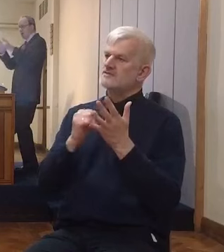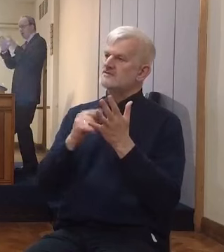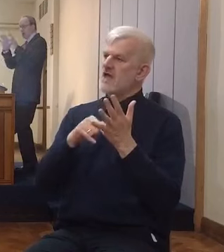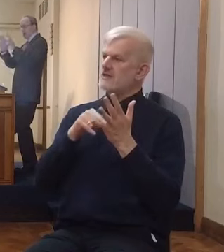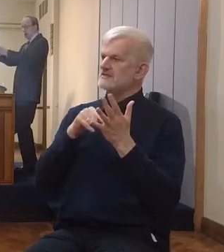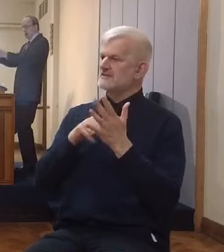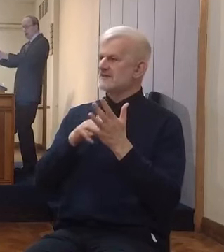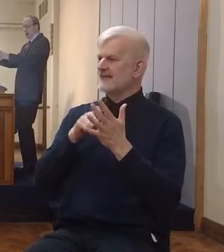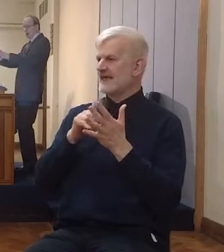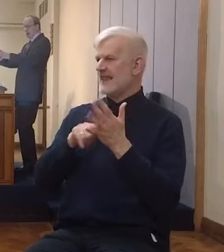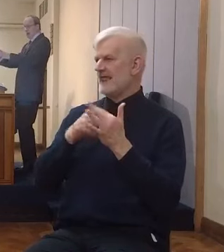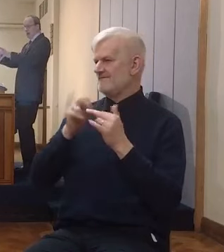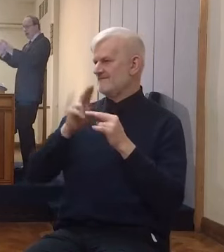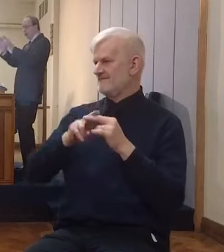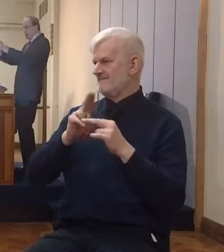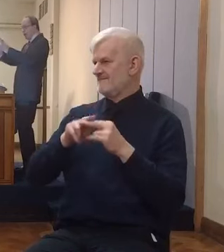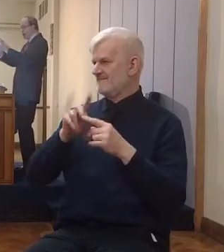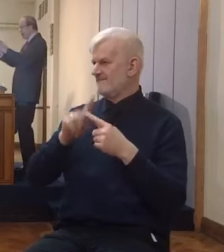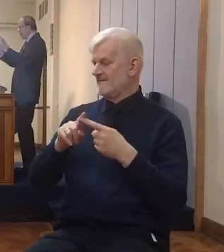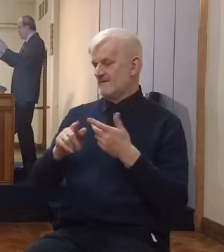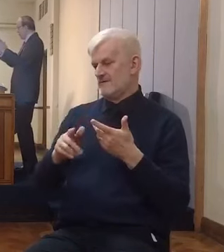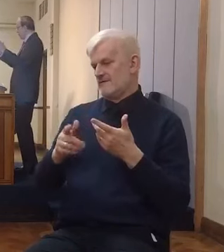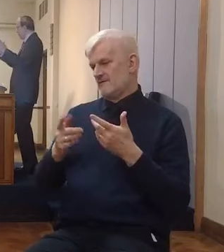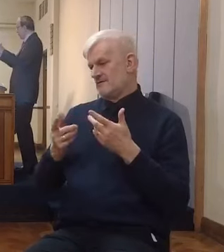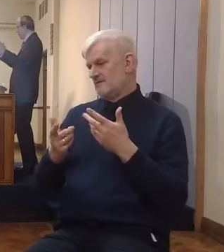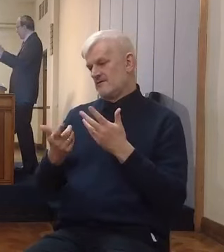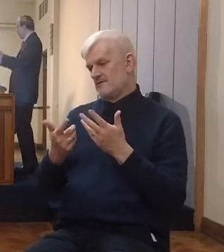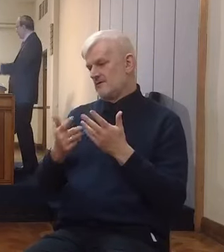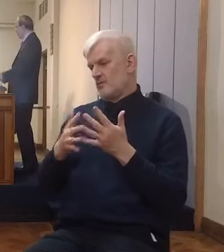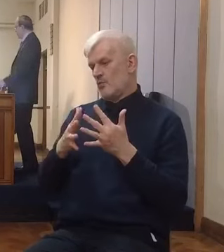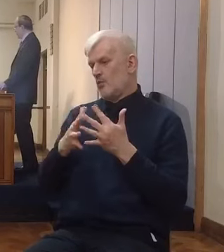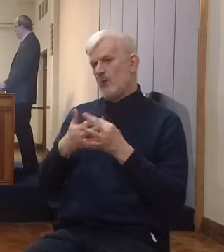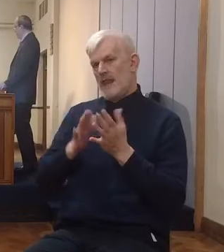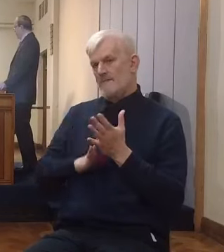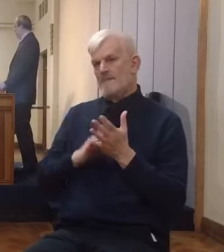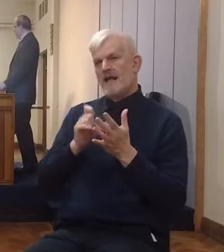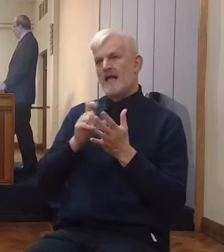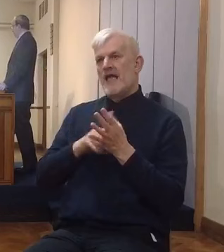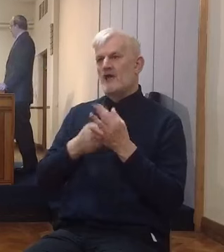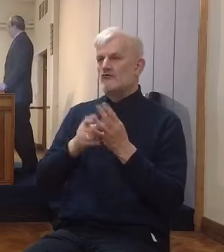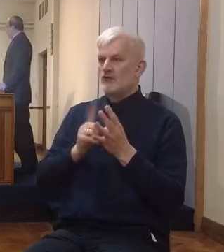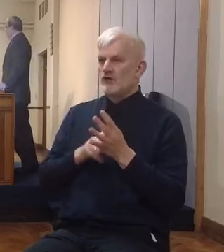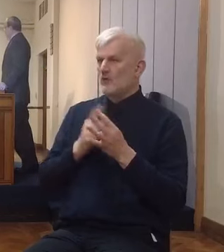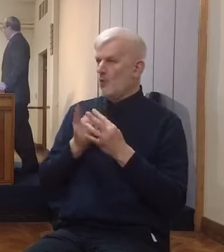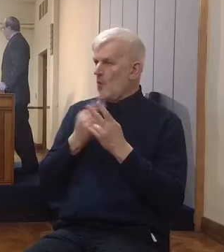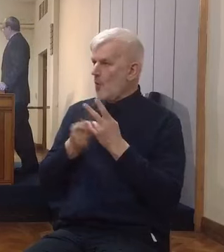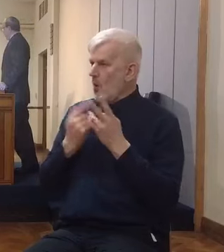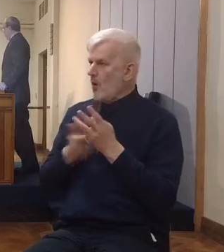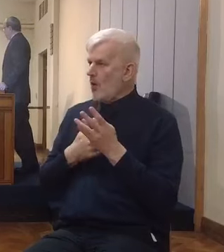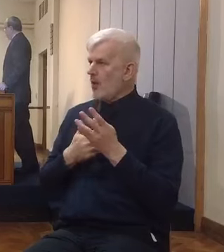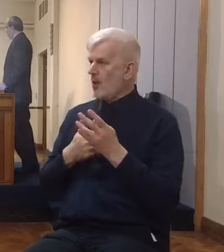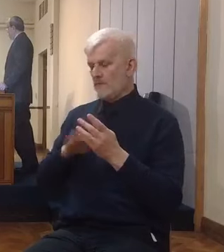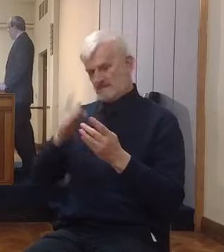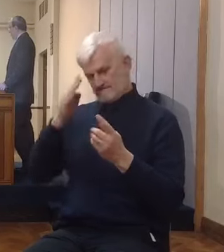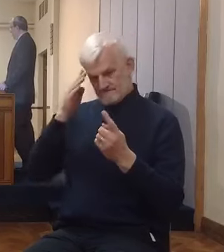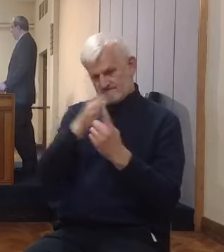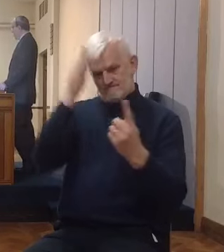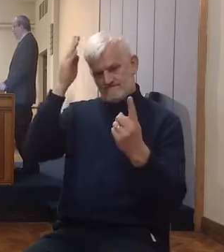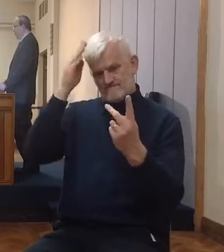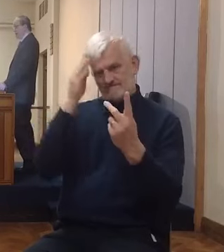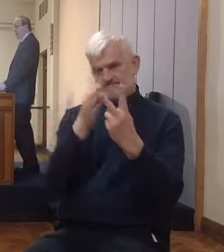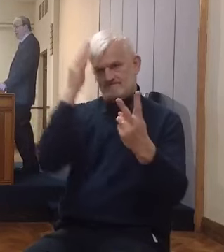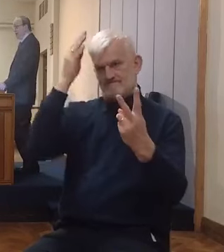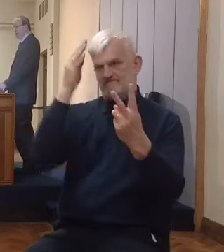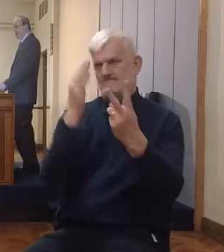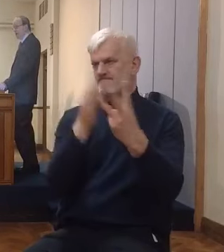pivotal issue: a universal tender of salvation. And they broke the stranglehold